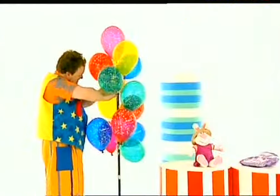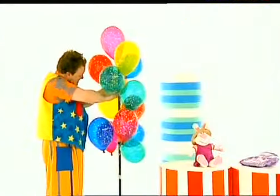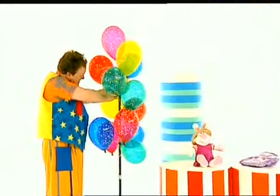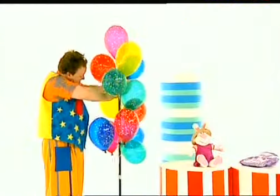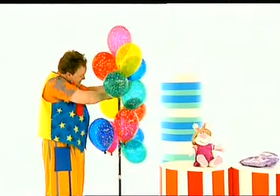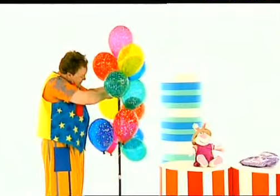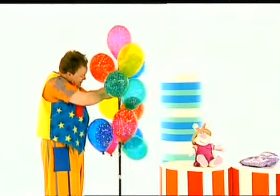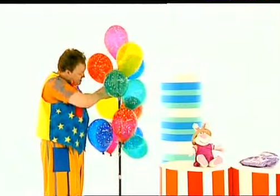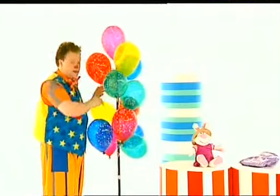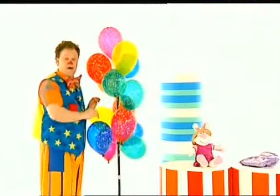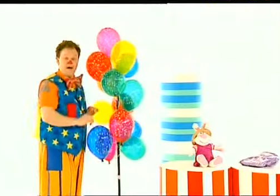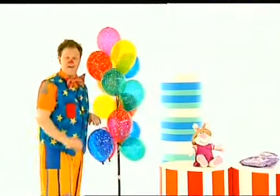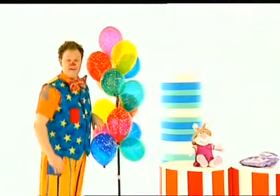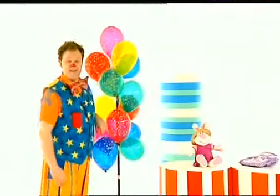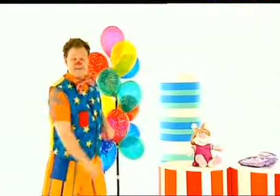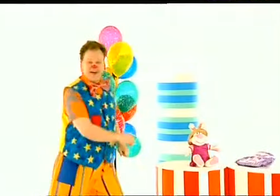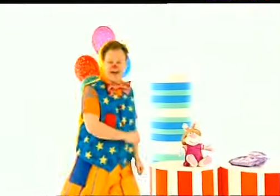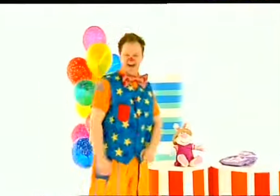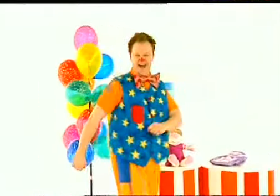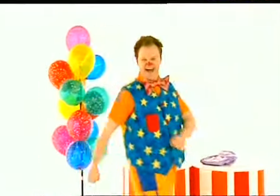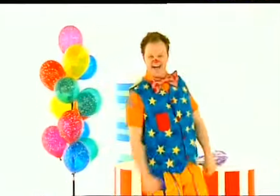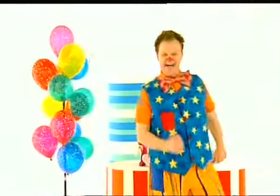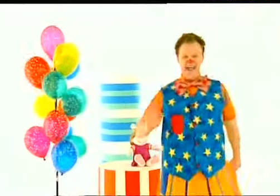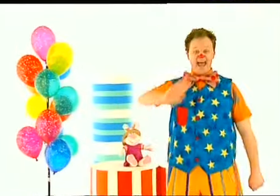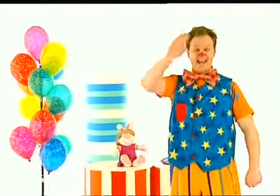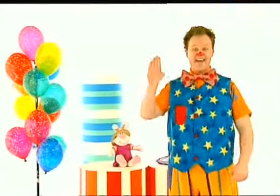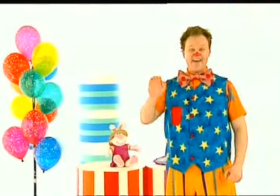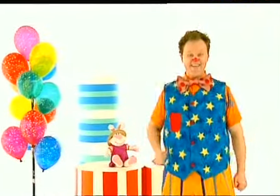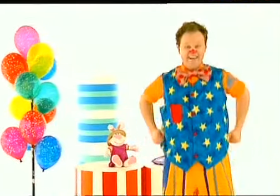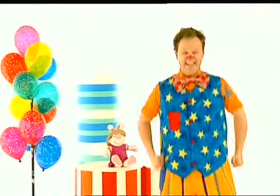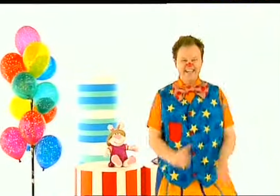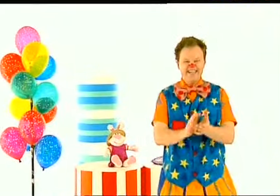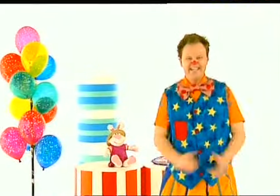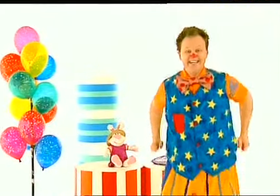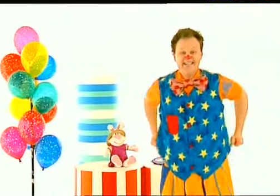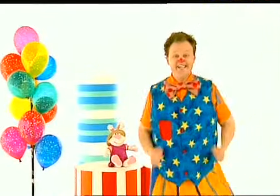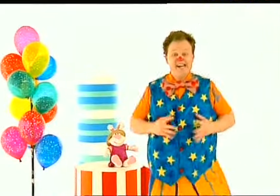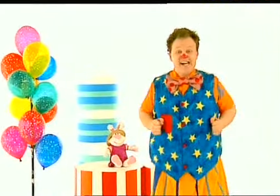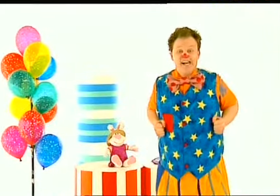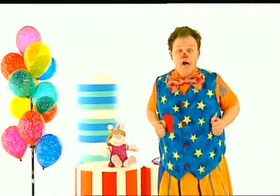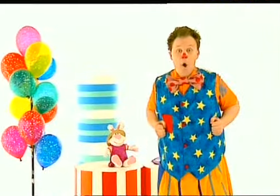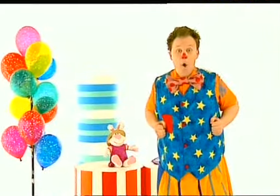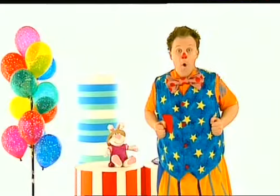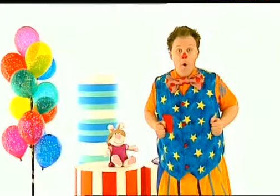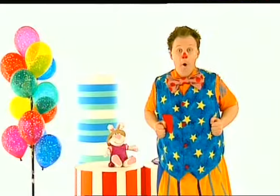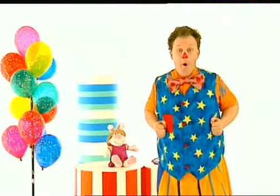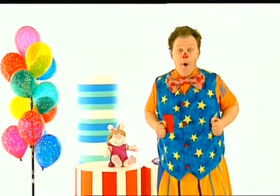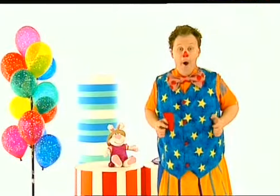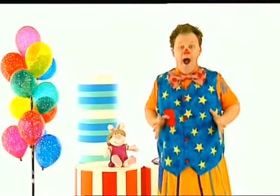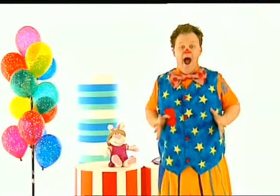Hello, Mr. Tumble. Oh! Hello! Have you got everything ready for Grandad Tumble's